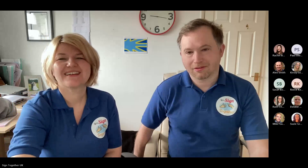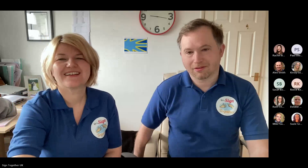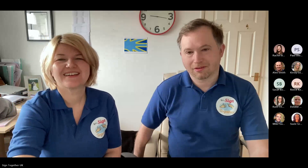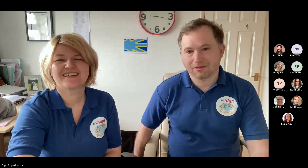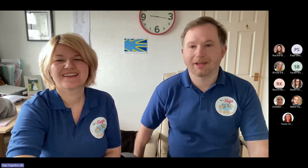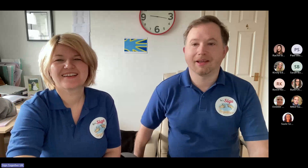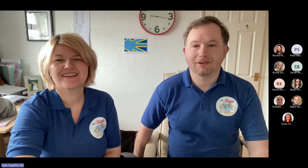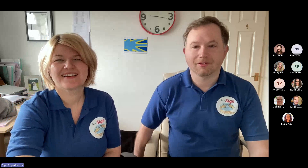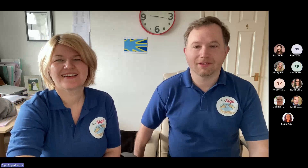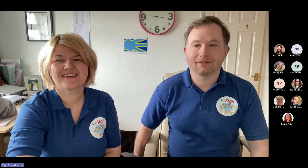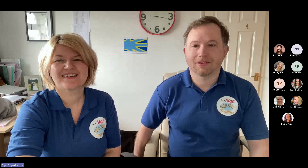Okay, yeah, cool.